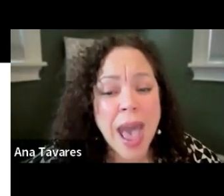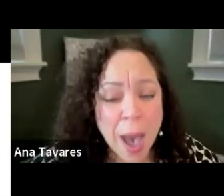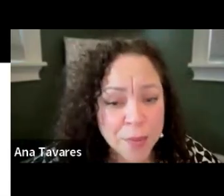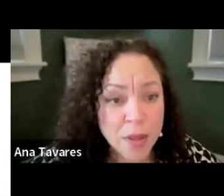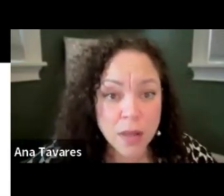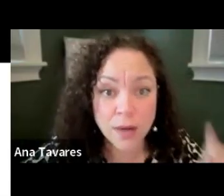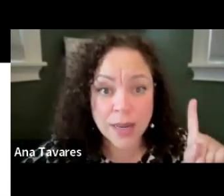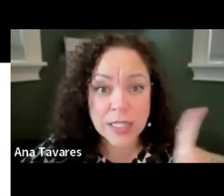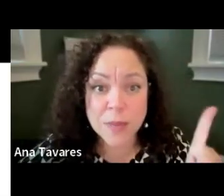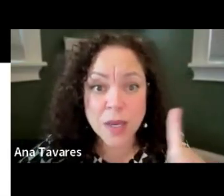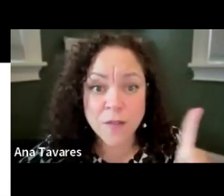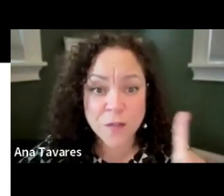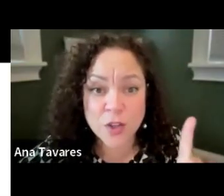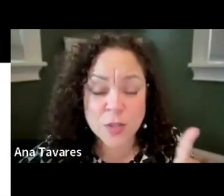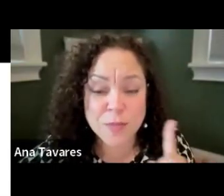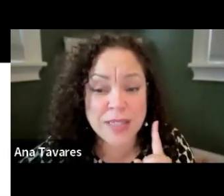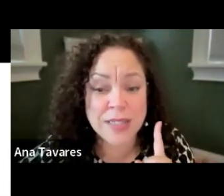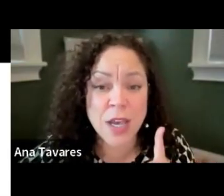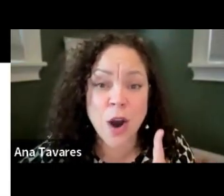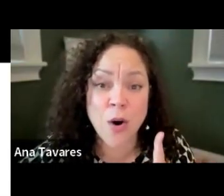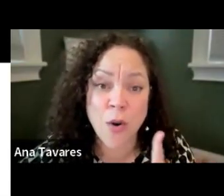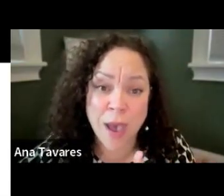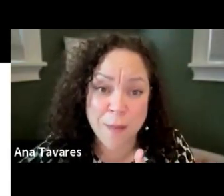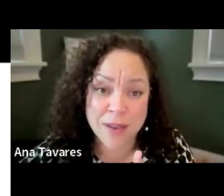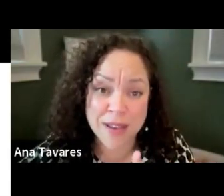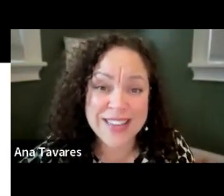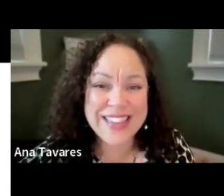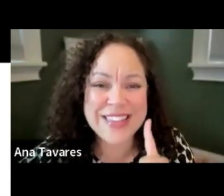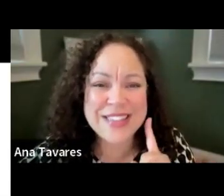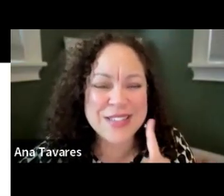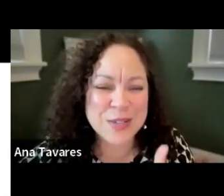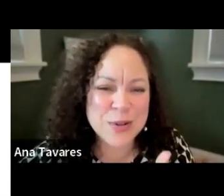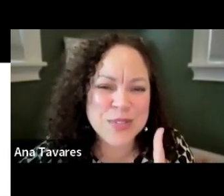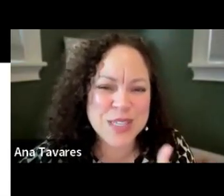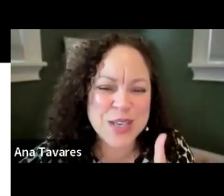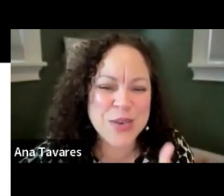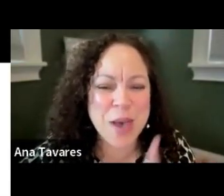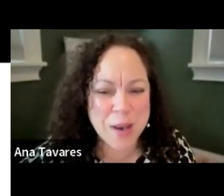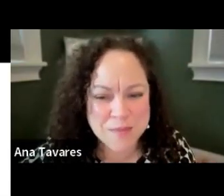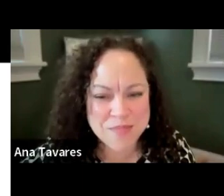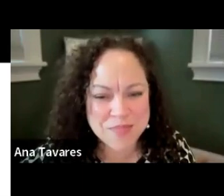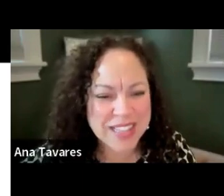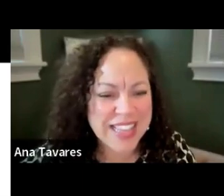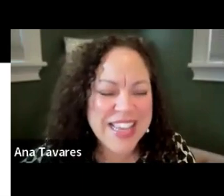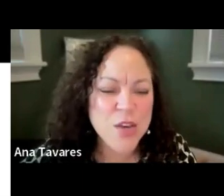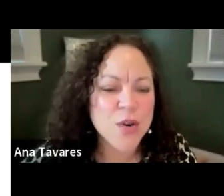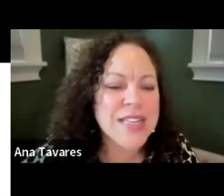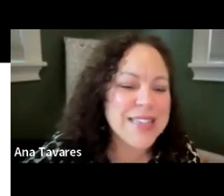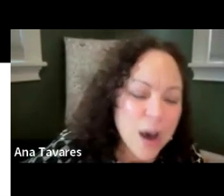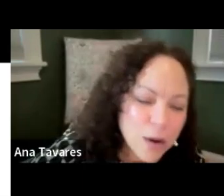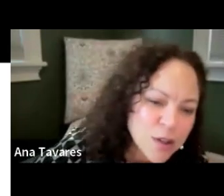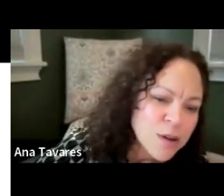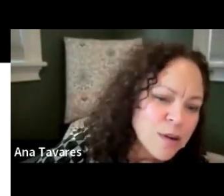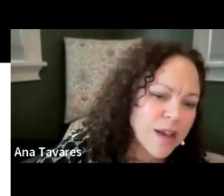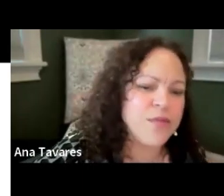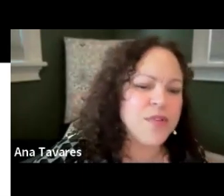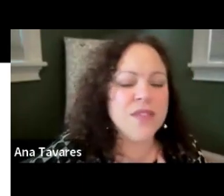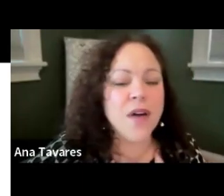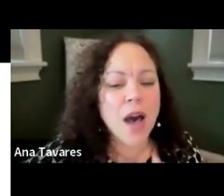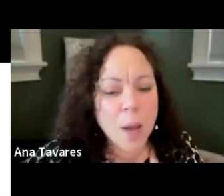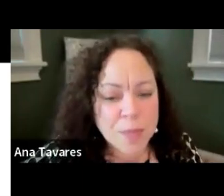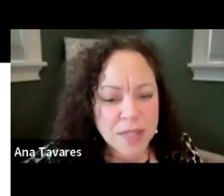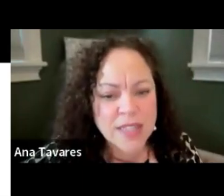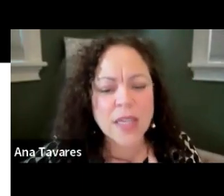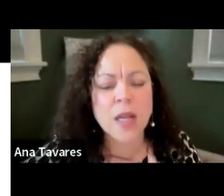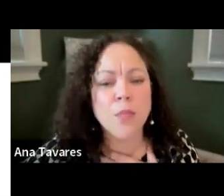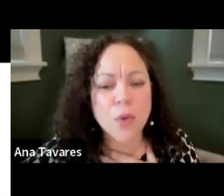Zoom app, not to be confused by ZOOM. This is Zoom, ZUM. You can download and